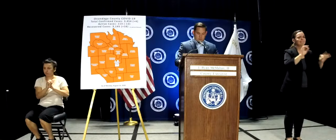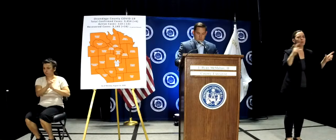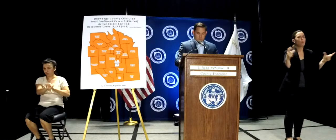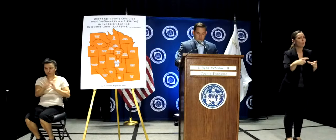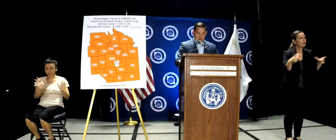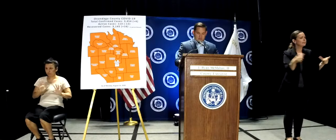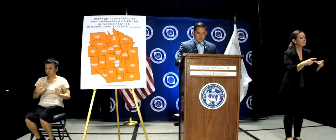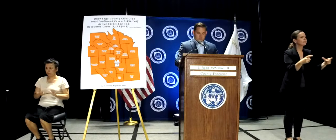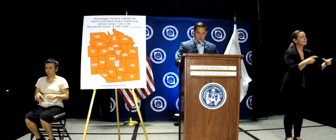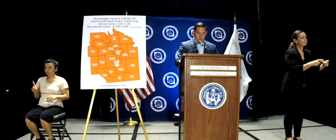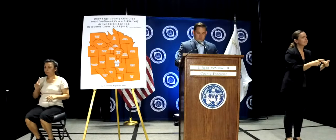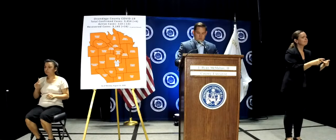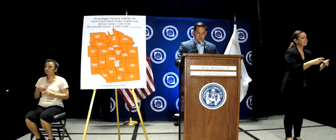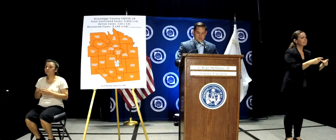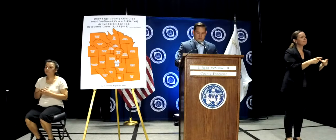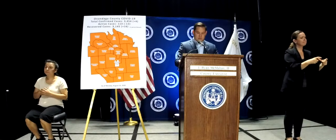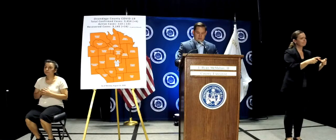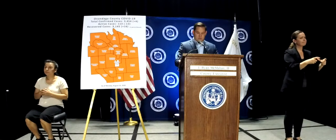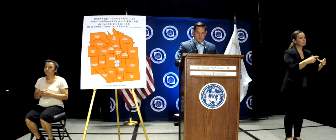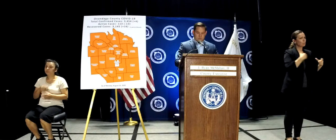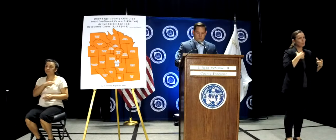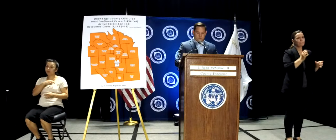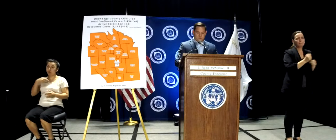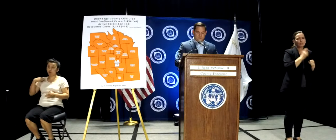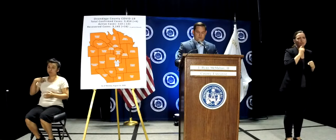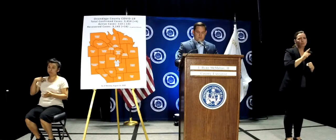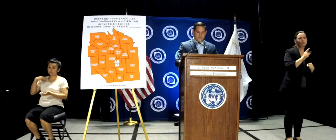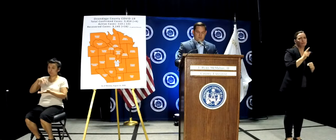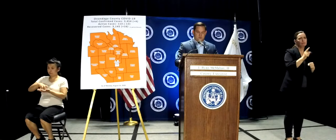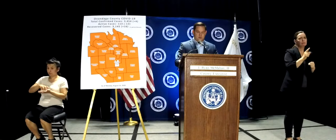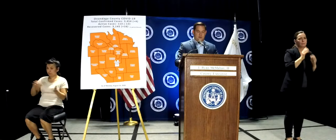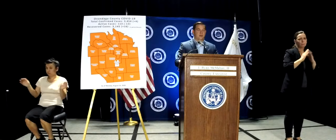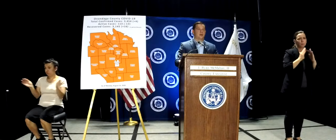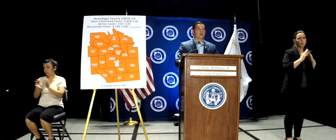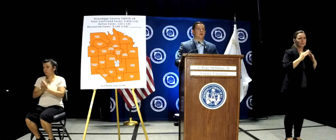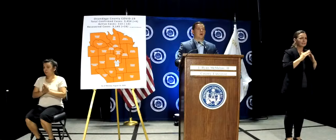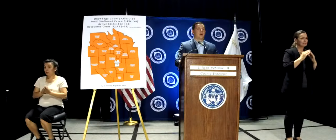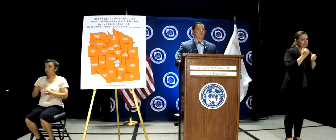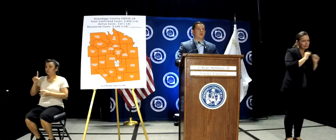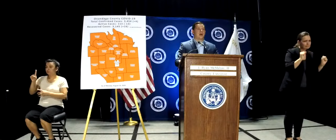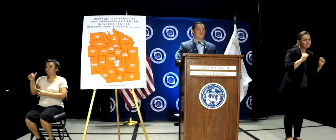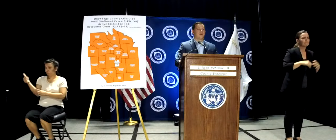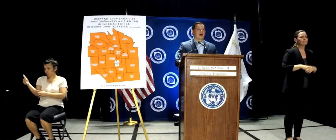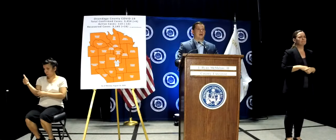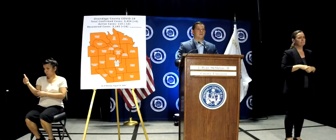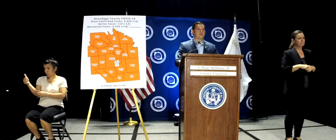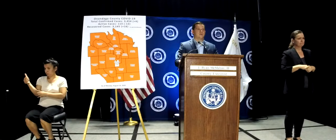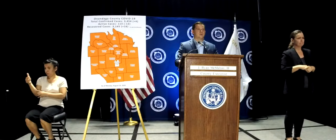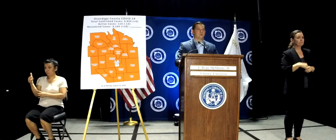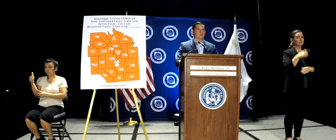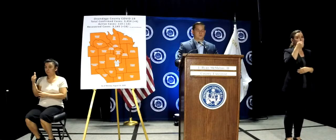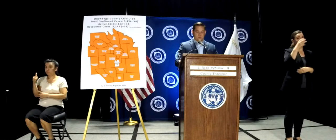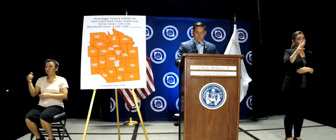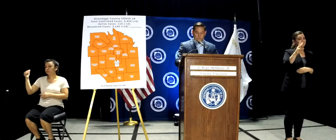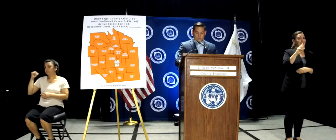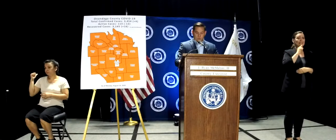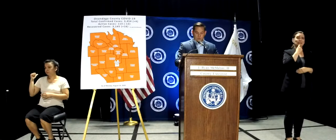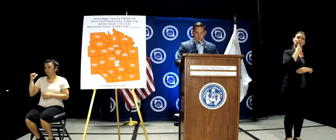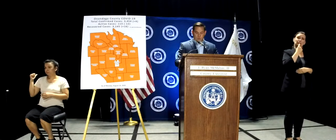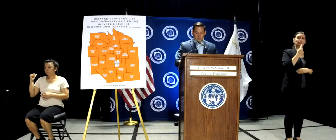good. Hospital numbers, 16 in the hospital. This is the same as yesterday. We have 5